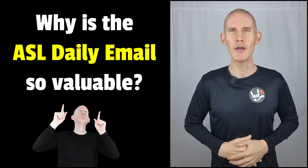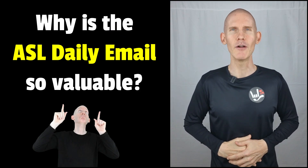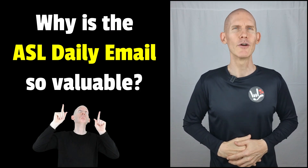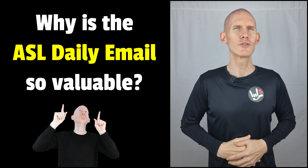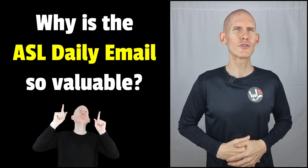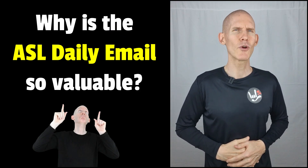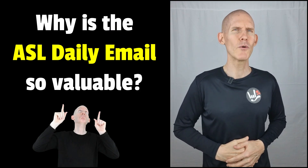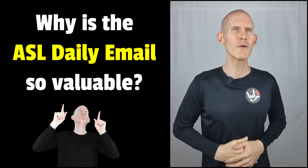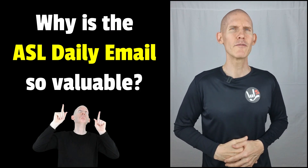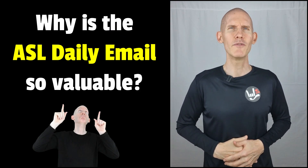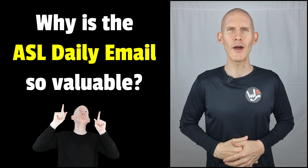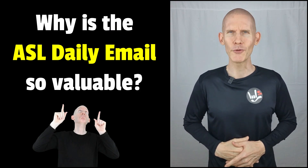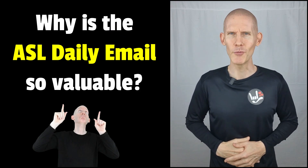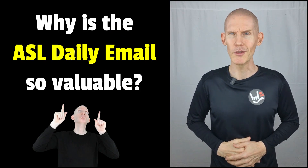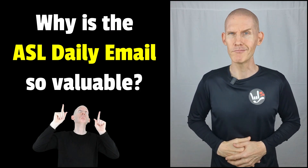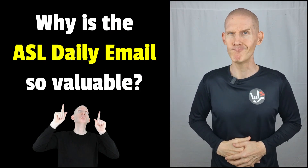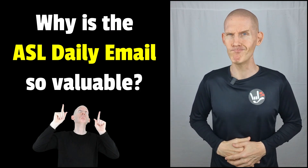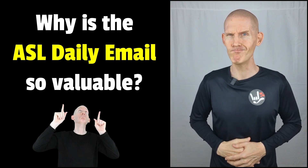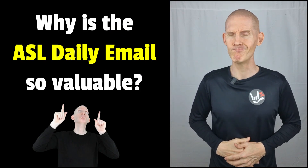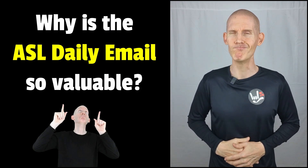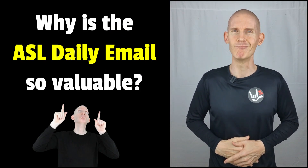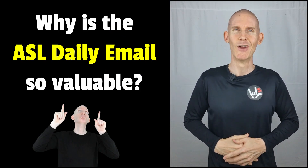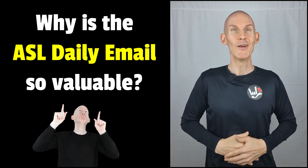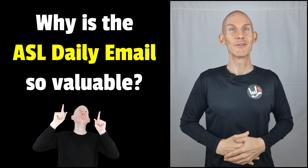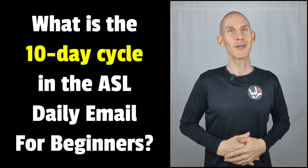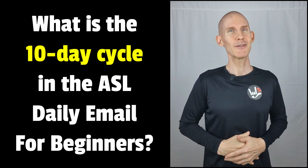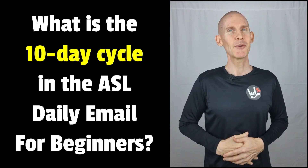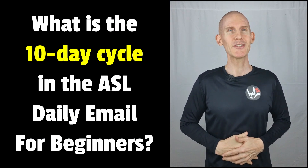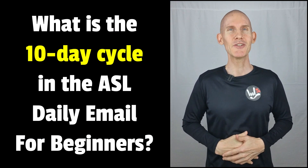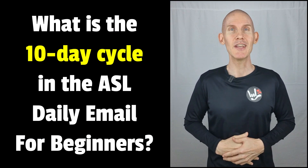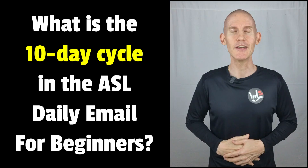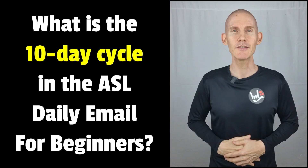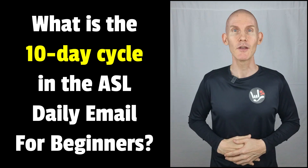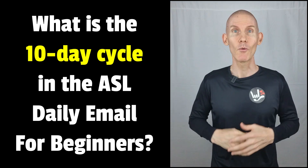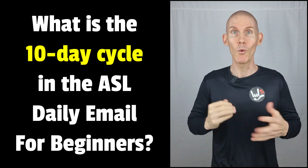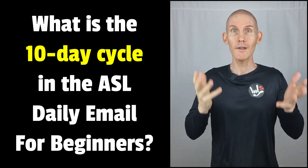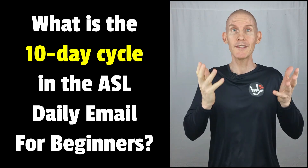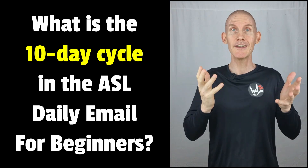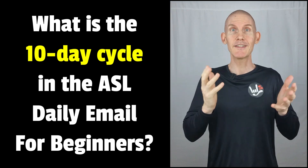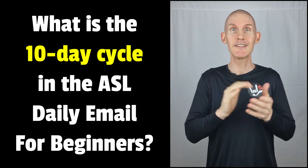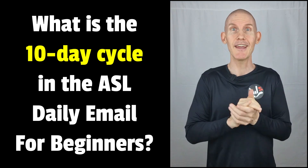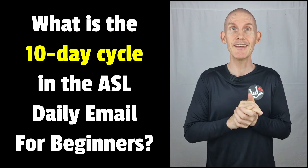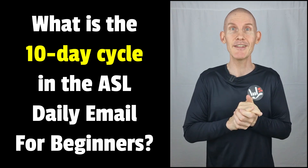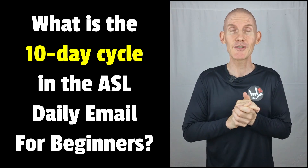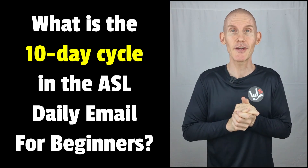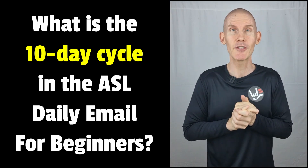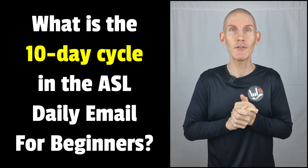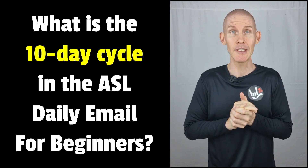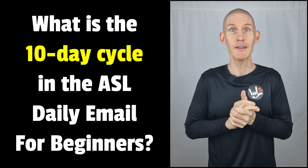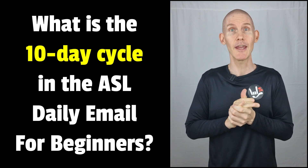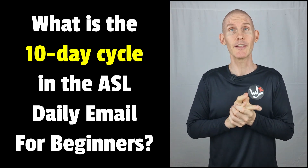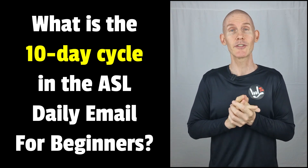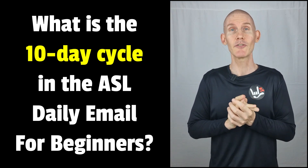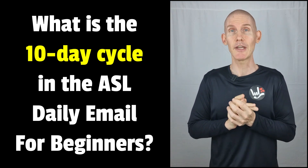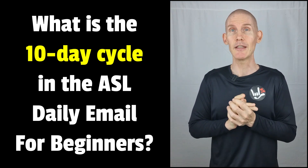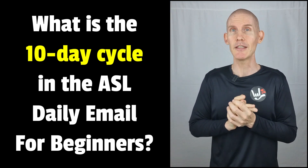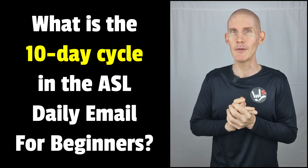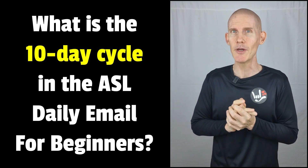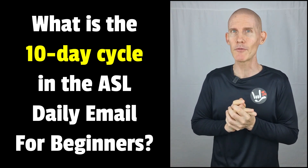email so valuable? The second question is, what is the 10-day cycle in the ASL Daily email